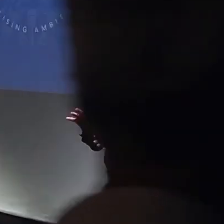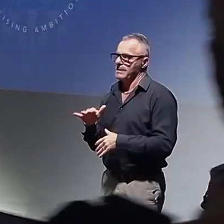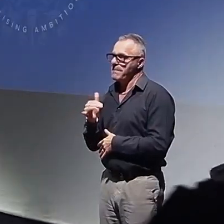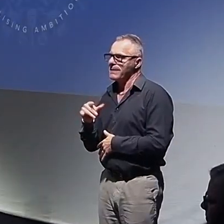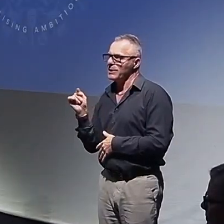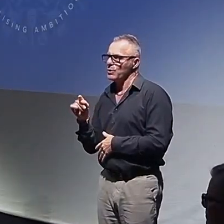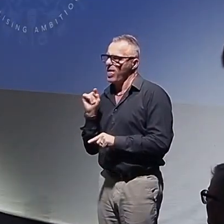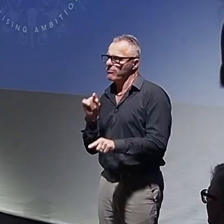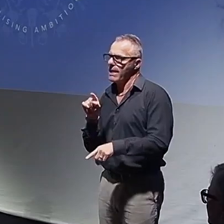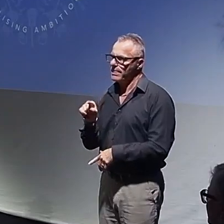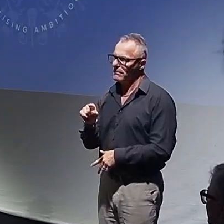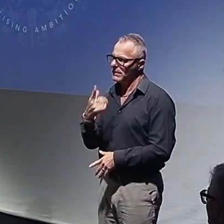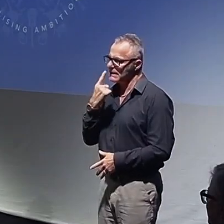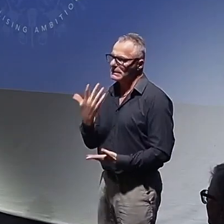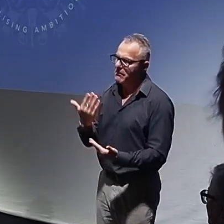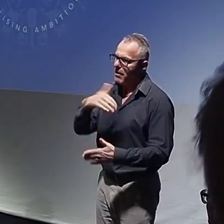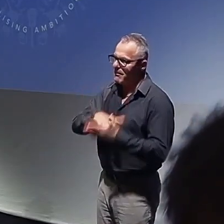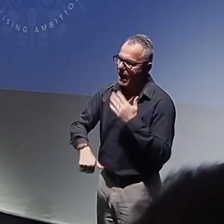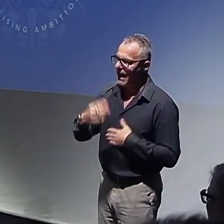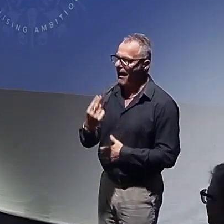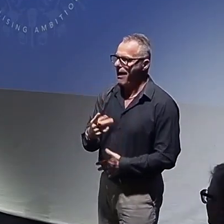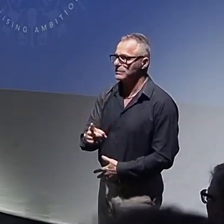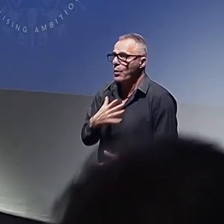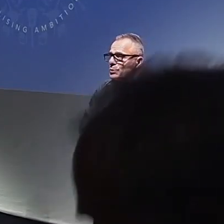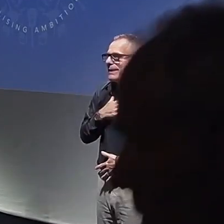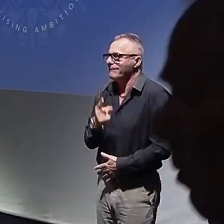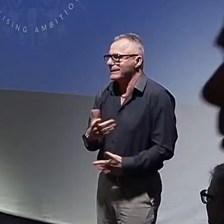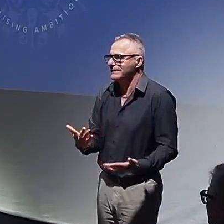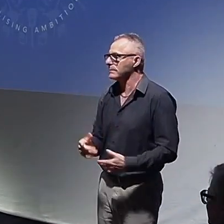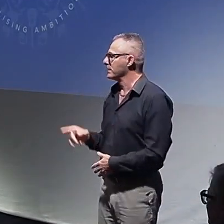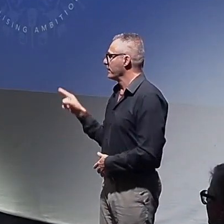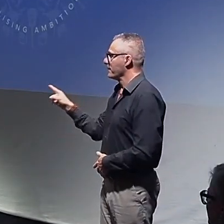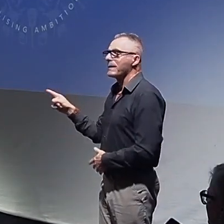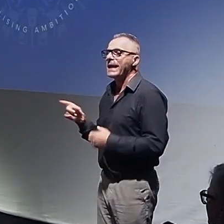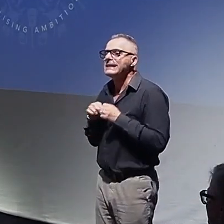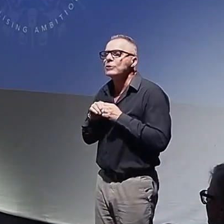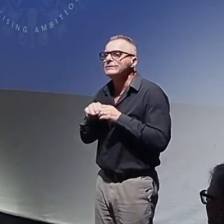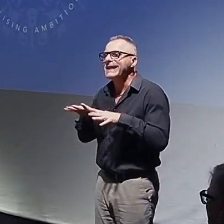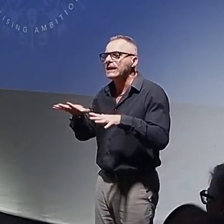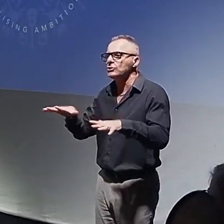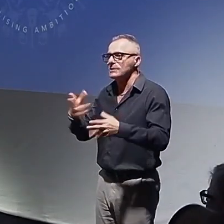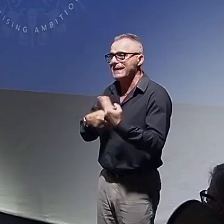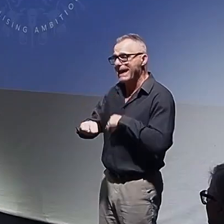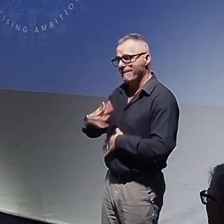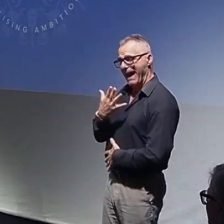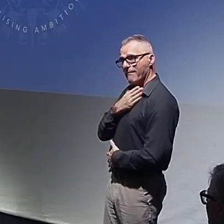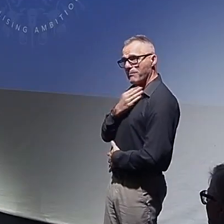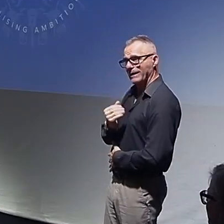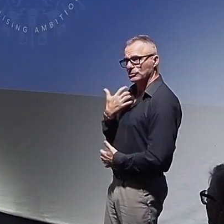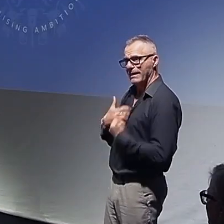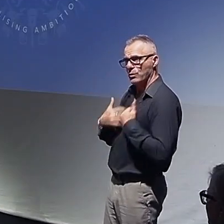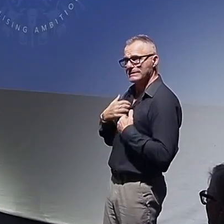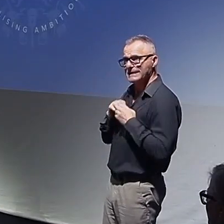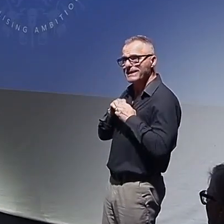threatened them, or it's the sheer love of it. And I think it's probably the latter. I think it's contagious. Yeah. I think if you're passionate about anything or enthusiastic,